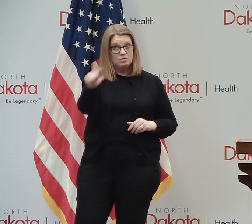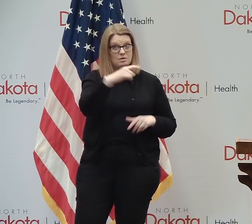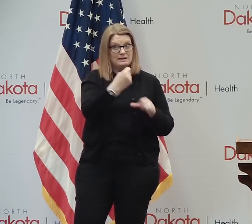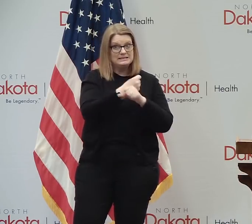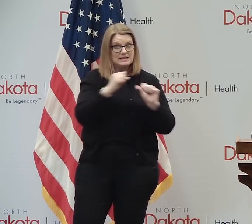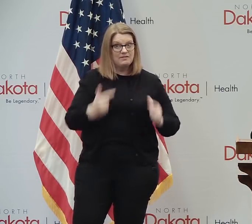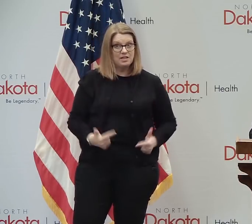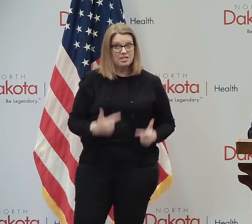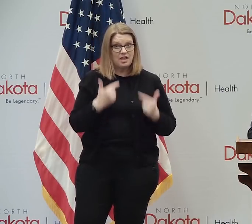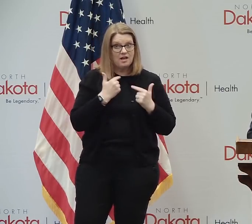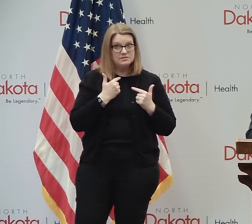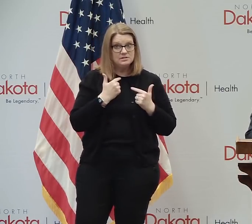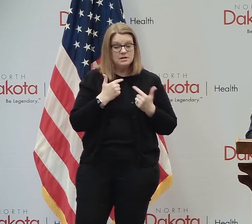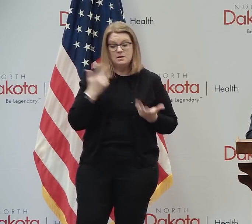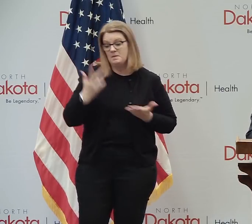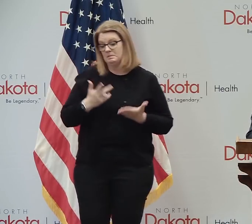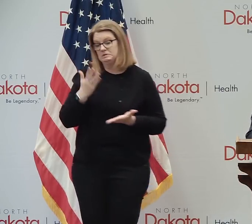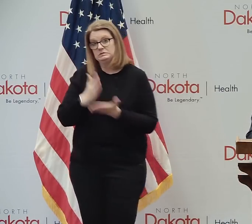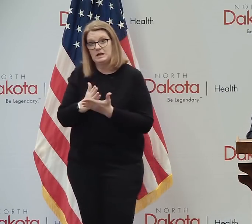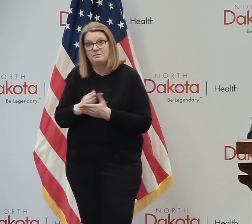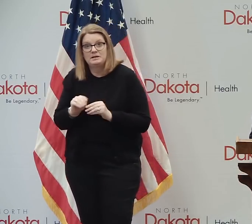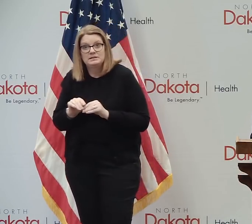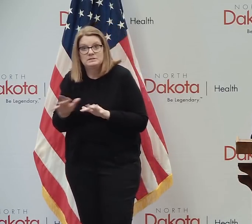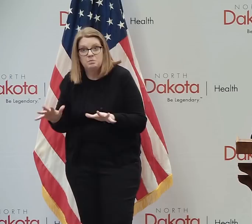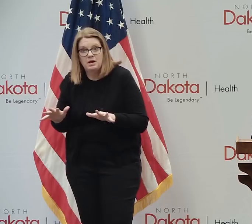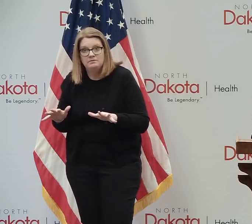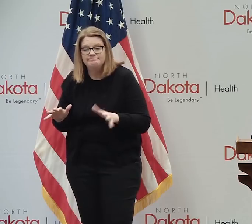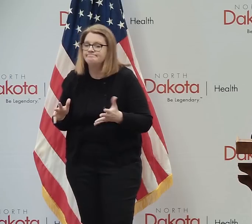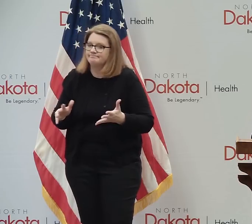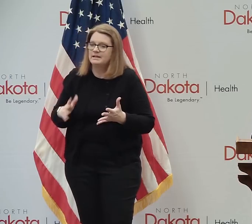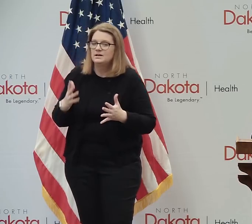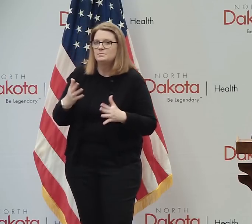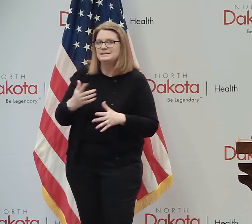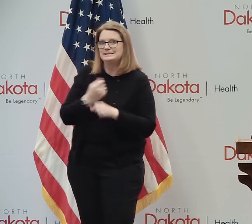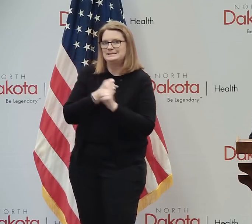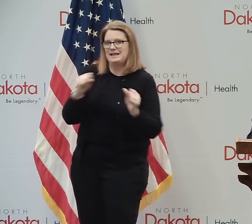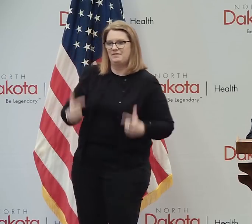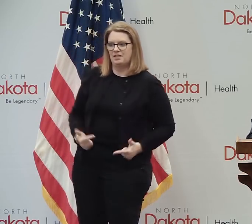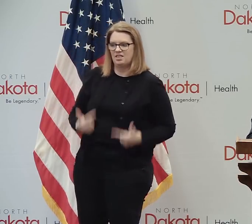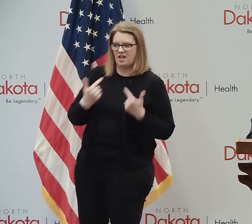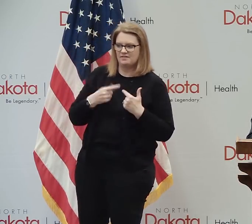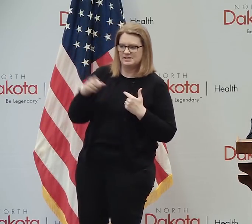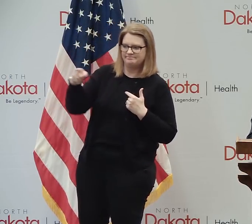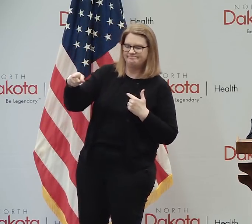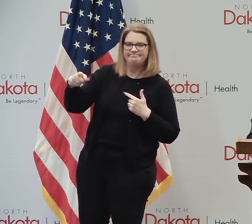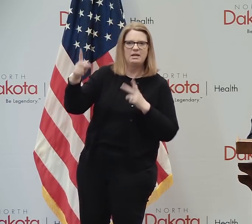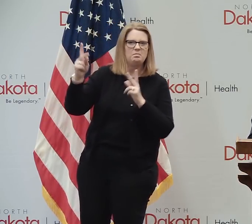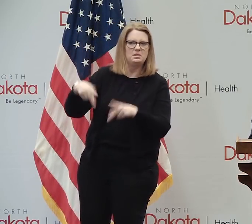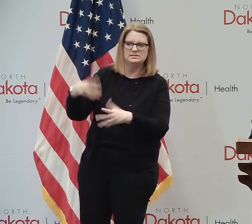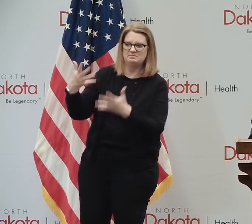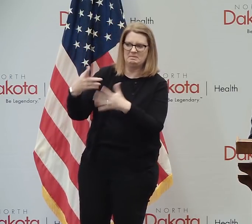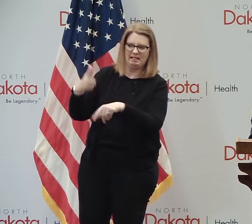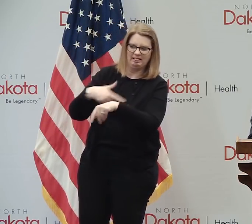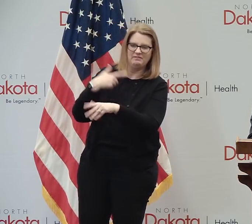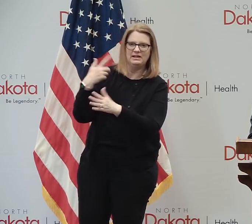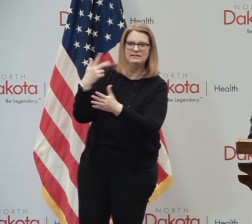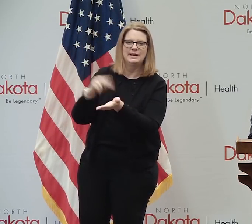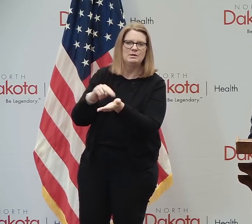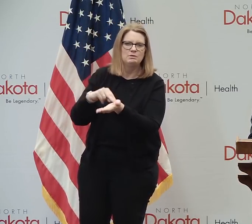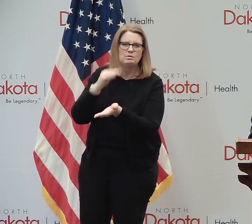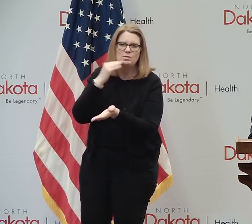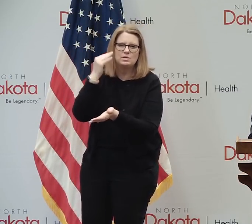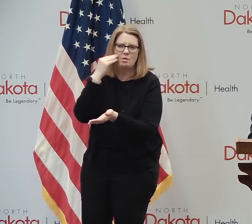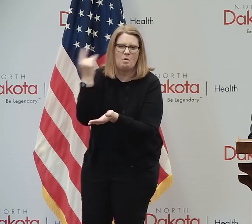or by stopping the spread, you may be saving the lives of someone that you've never met who might be living, for example, in a long-term